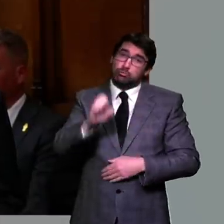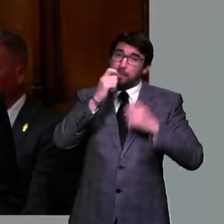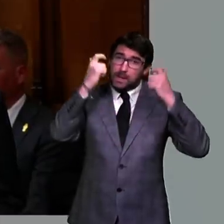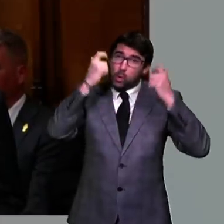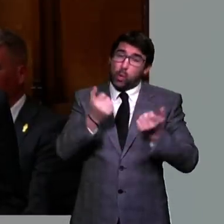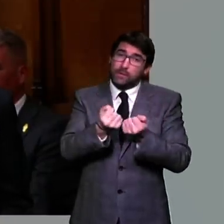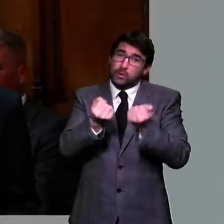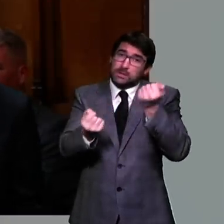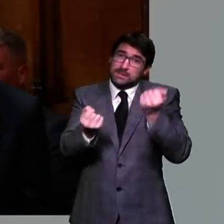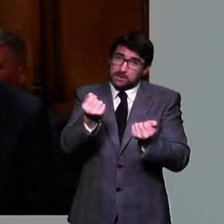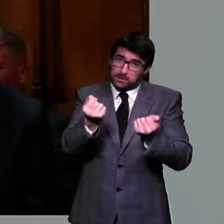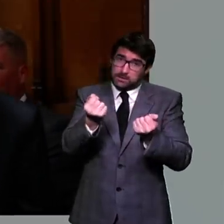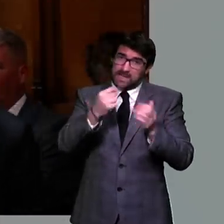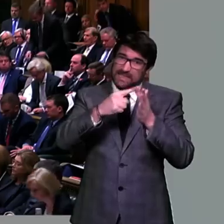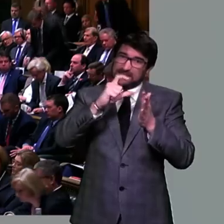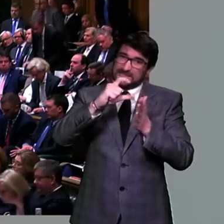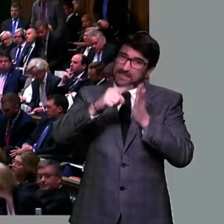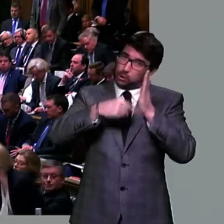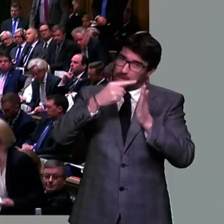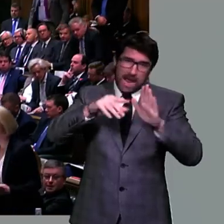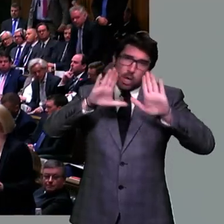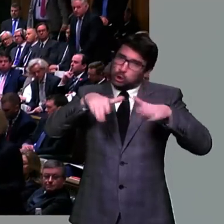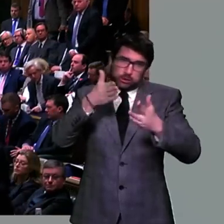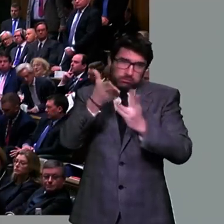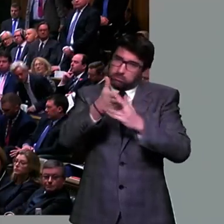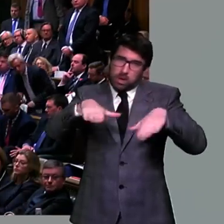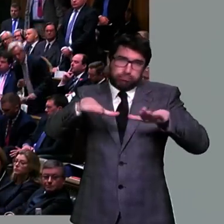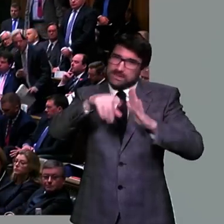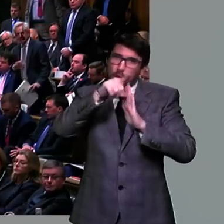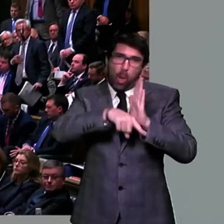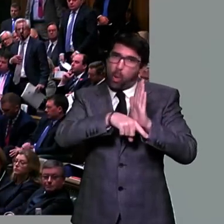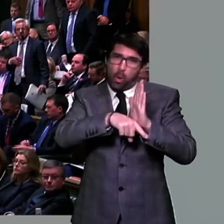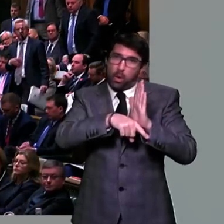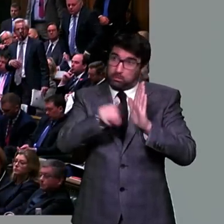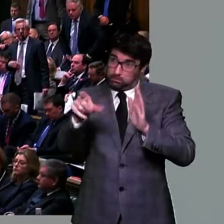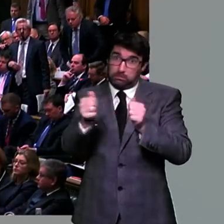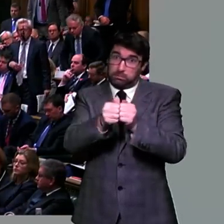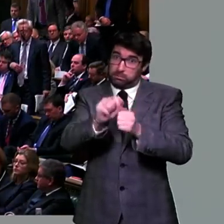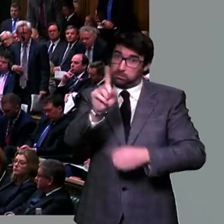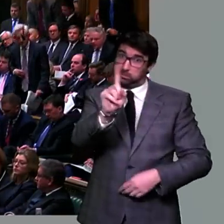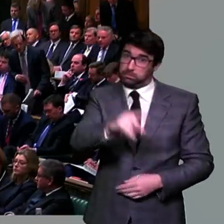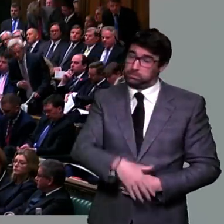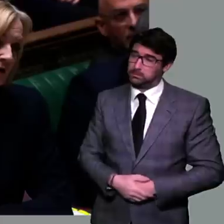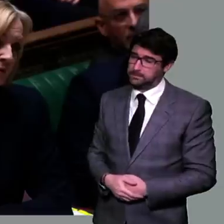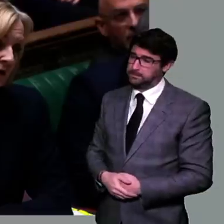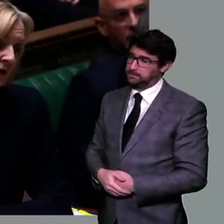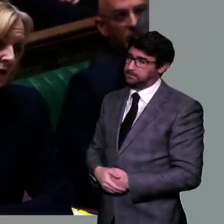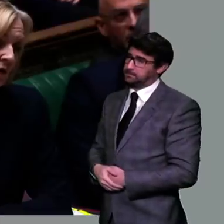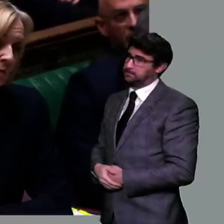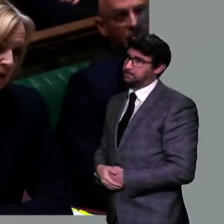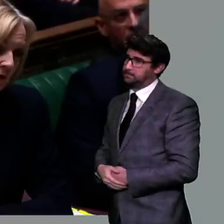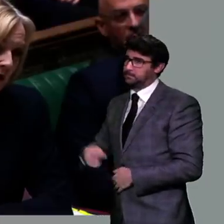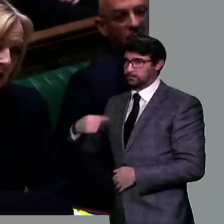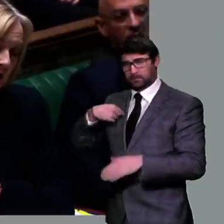in any part of the United Kingdom? Prime Minister. I am completely committed to the Northern Ireland